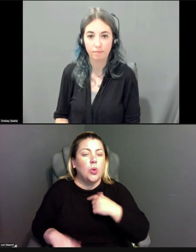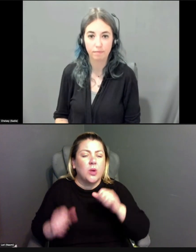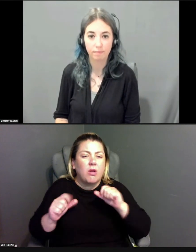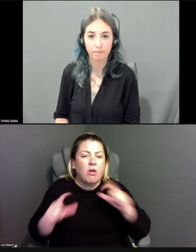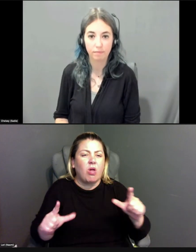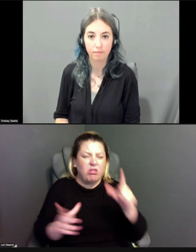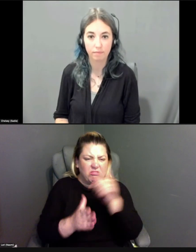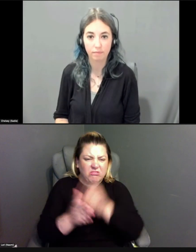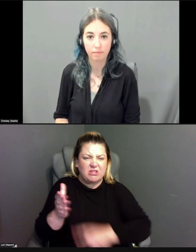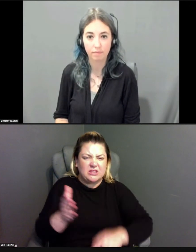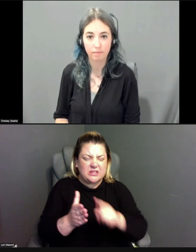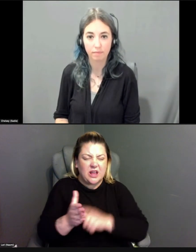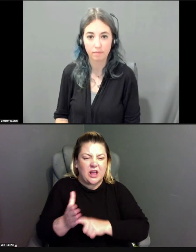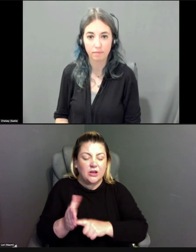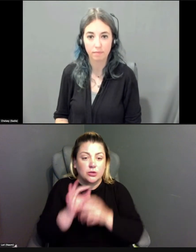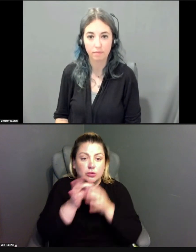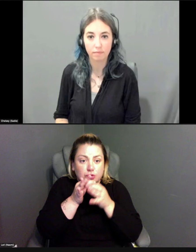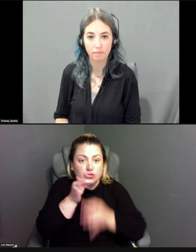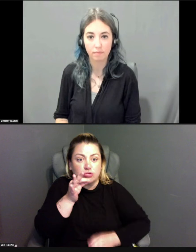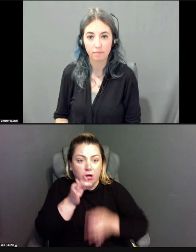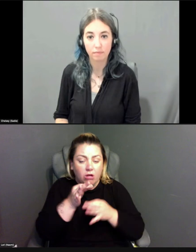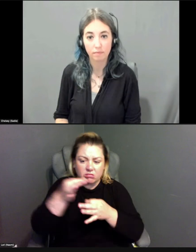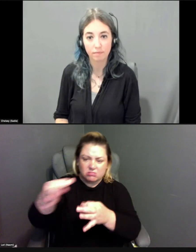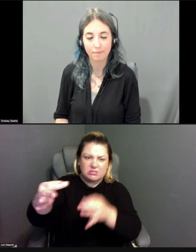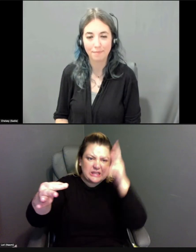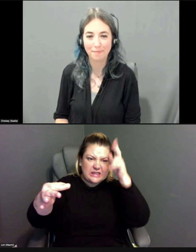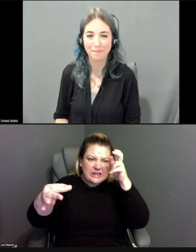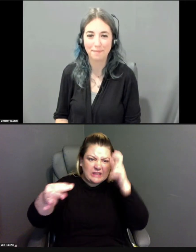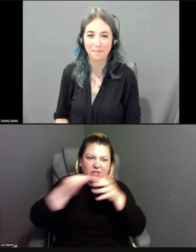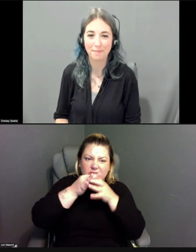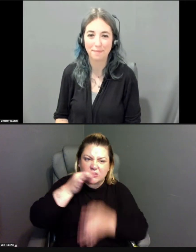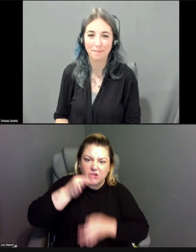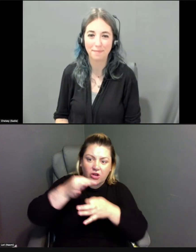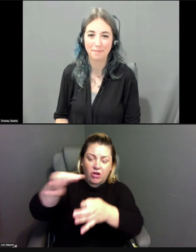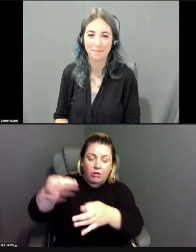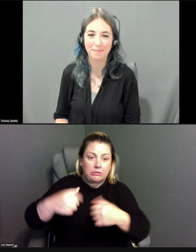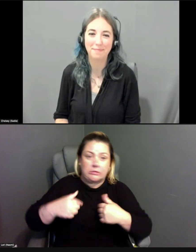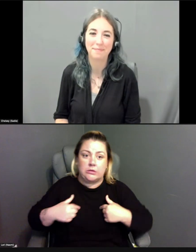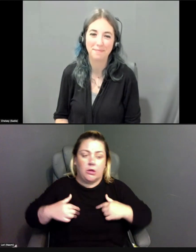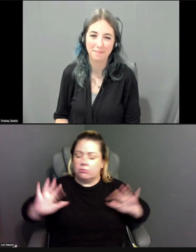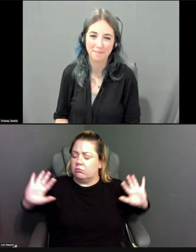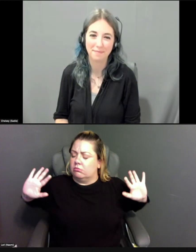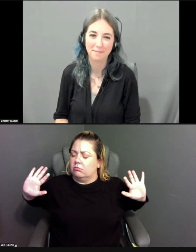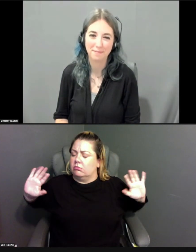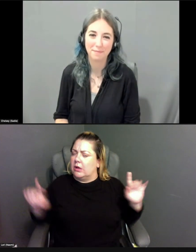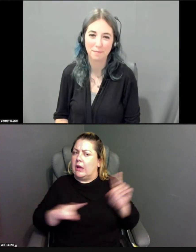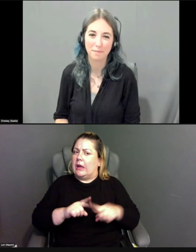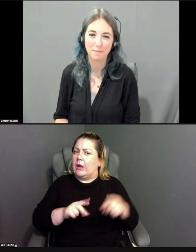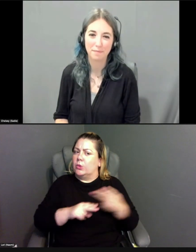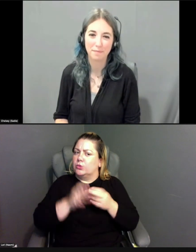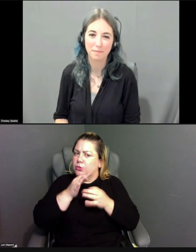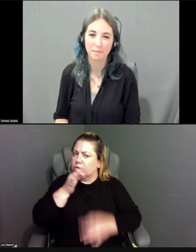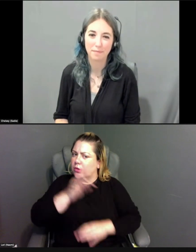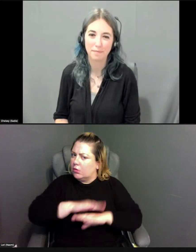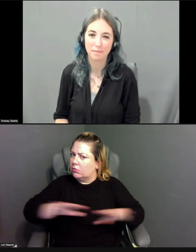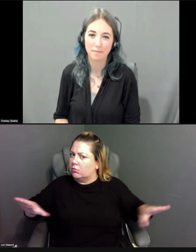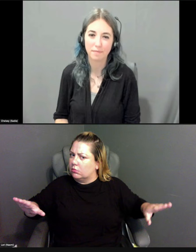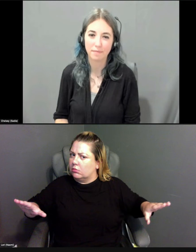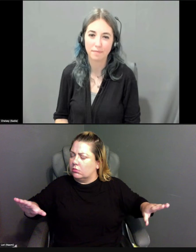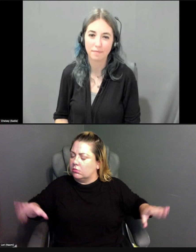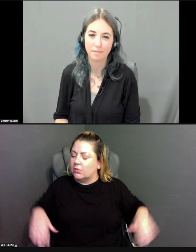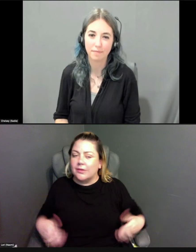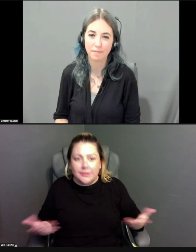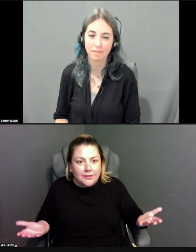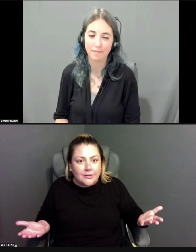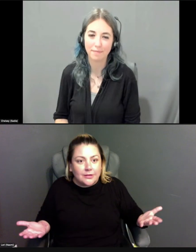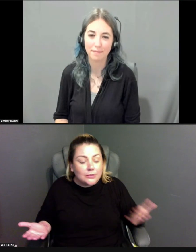straws and like our individual use of plastic straws. And like, yeah, actually this